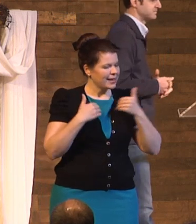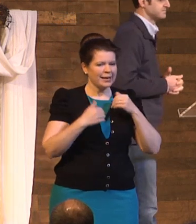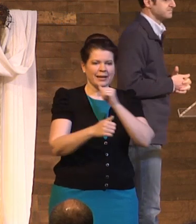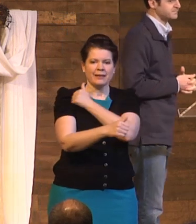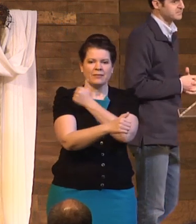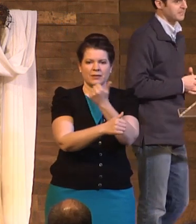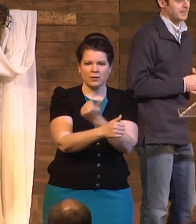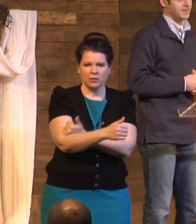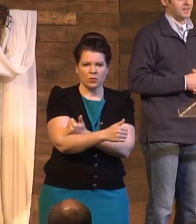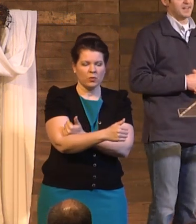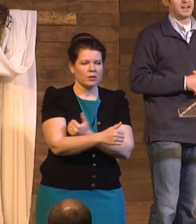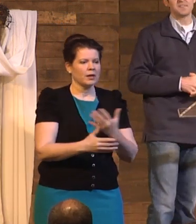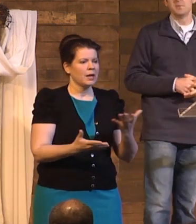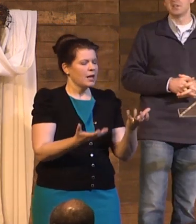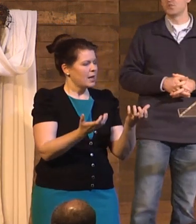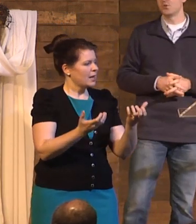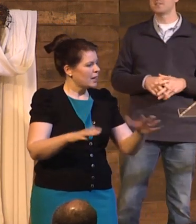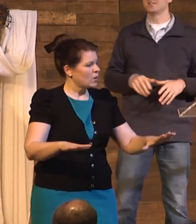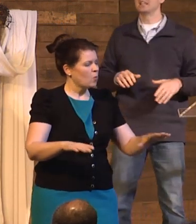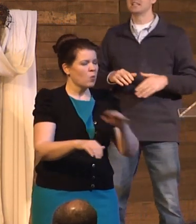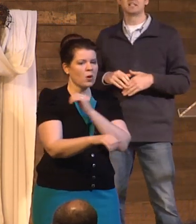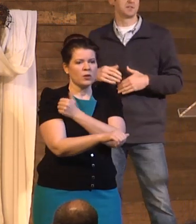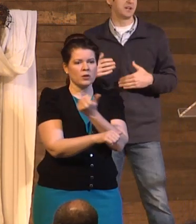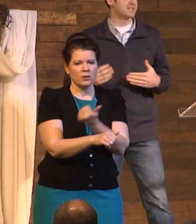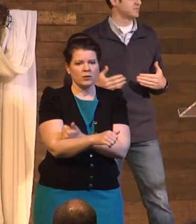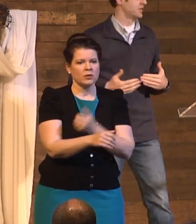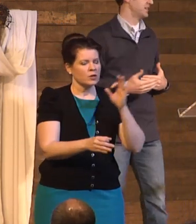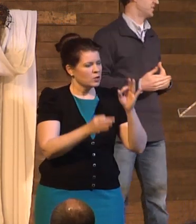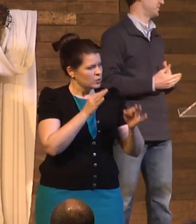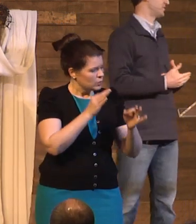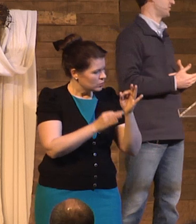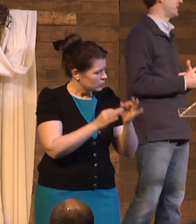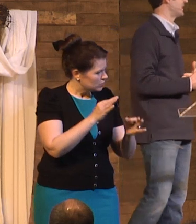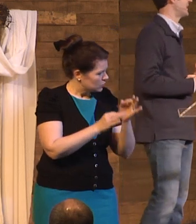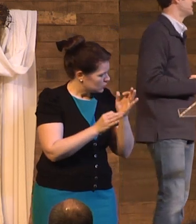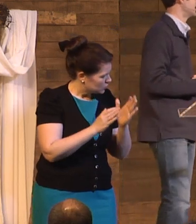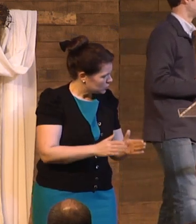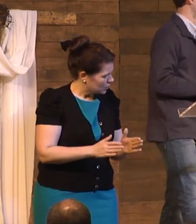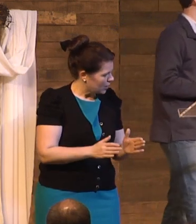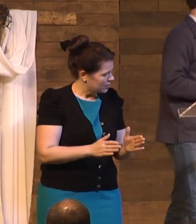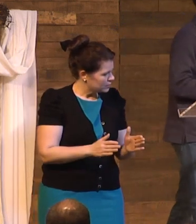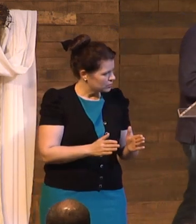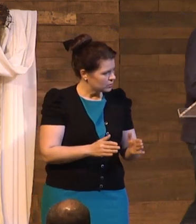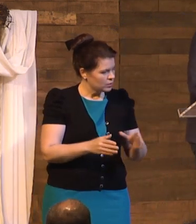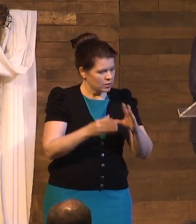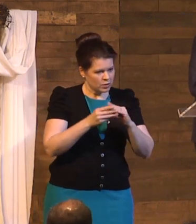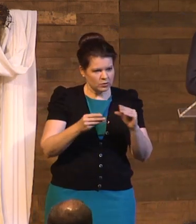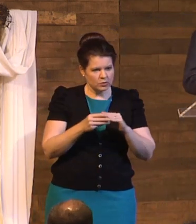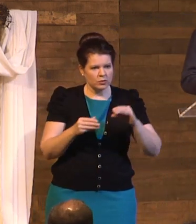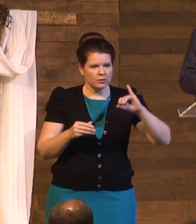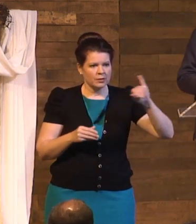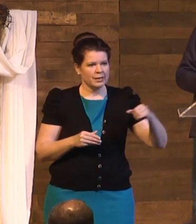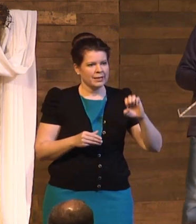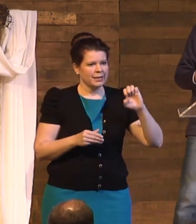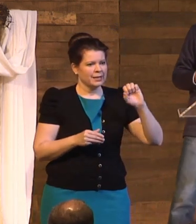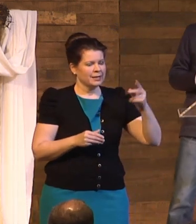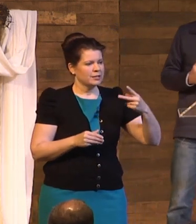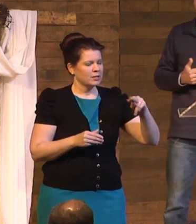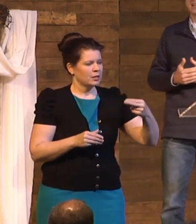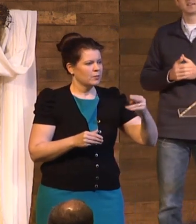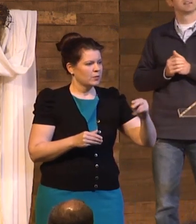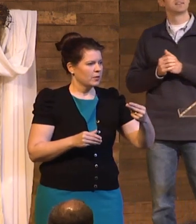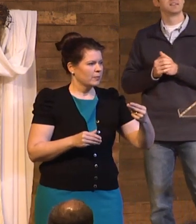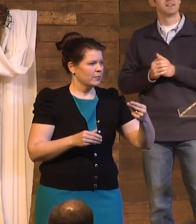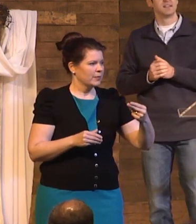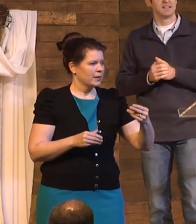Jephthah. And I have to make a choice to lean into the rest of what I know to be true about God's nature. To say, is he a good